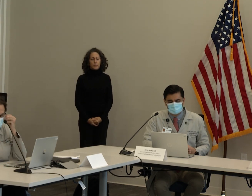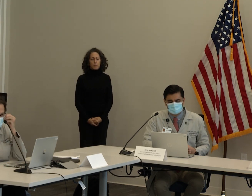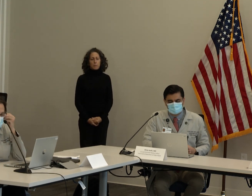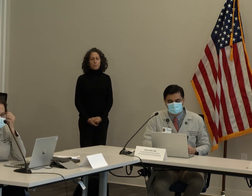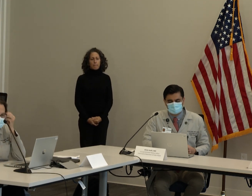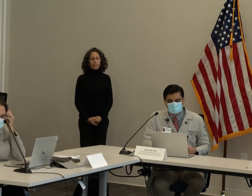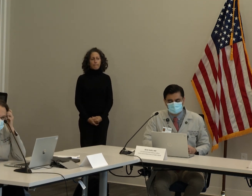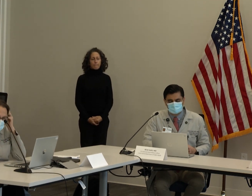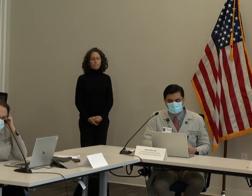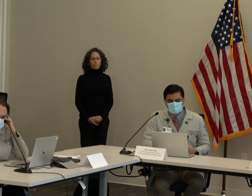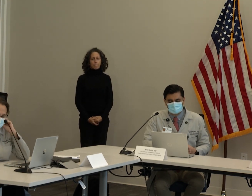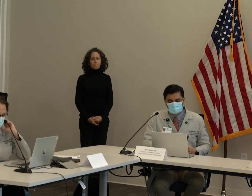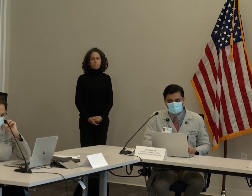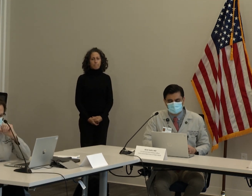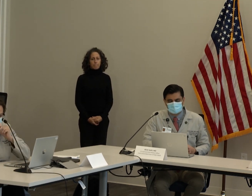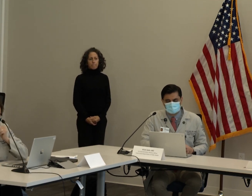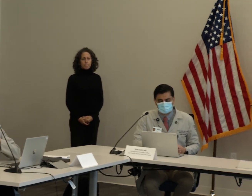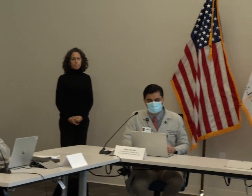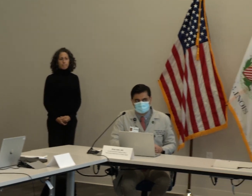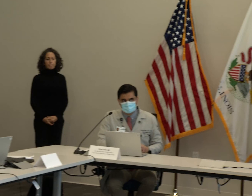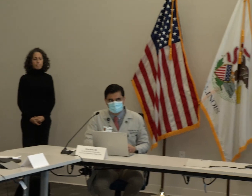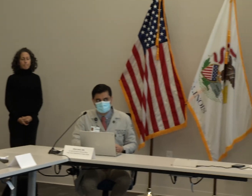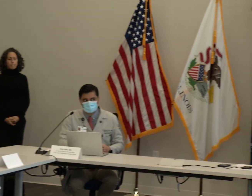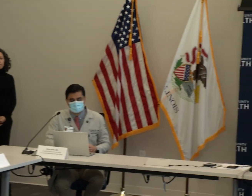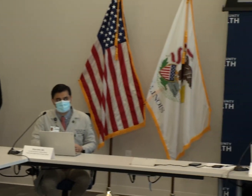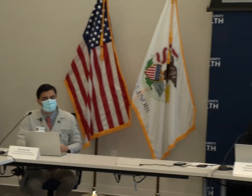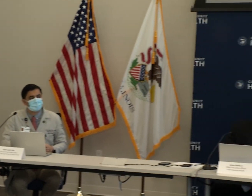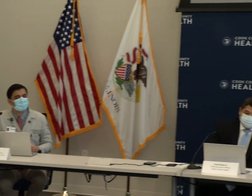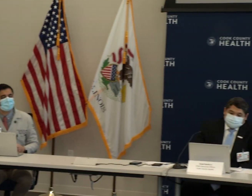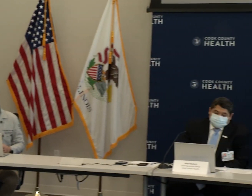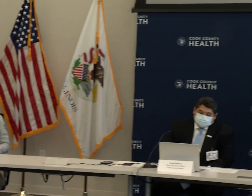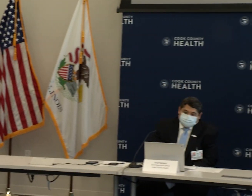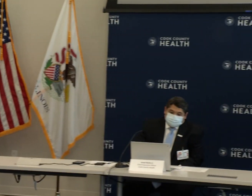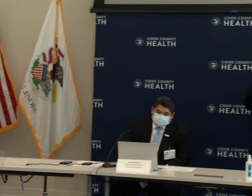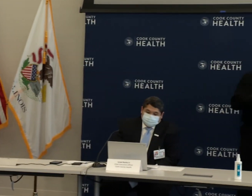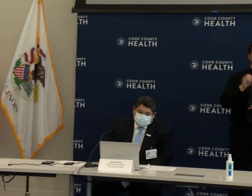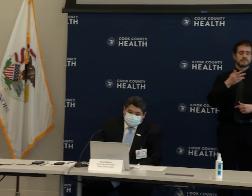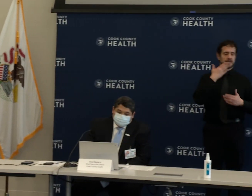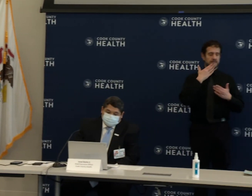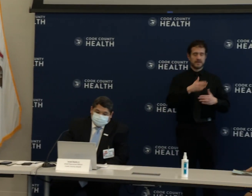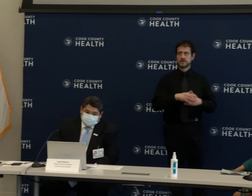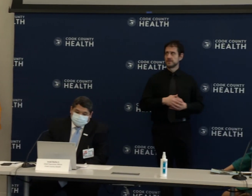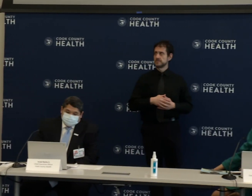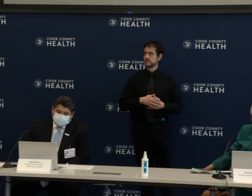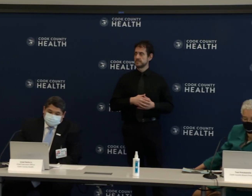All right. Craig, your off-topic question. Okay, and thank you.